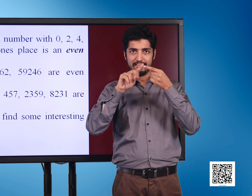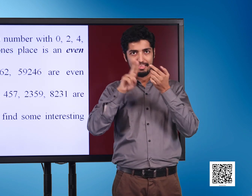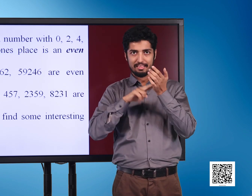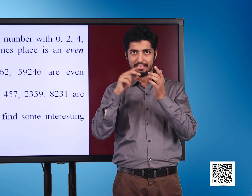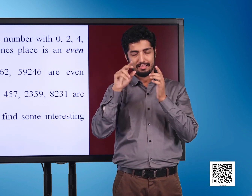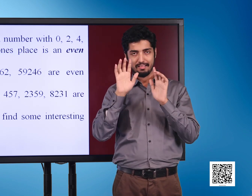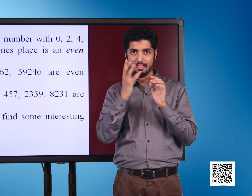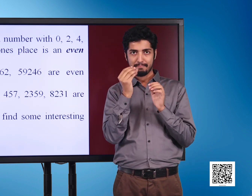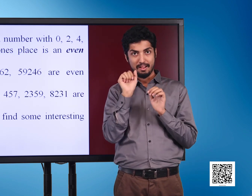even number.